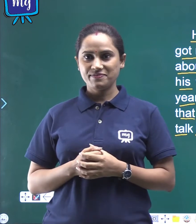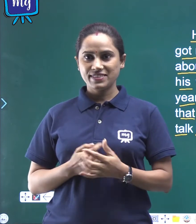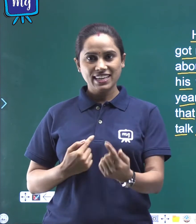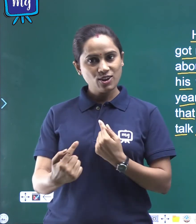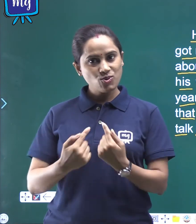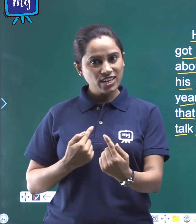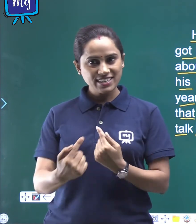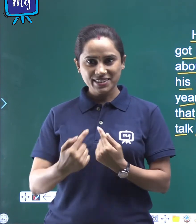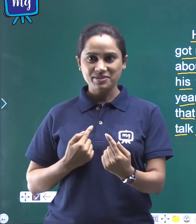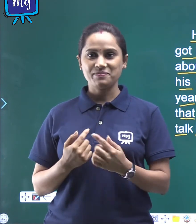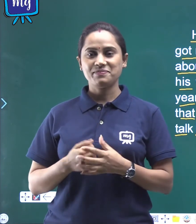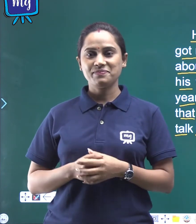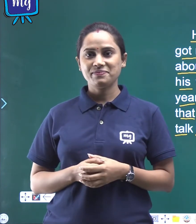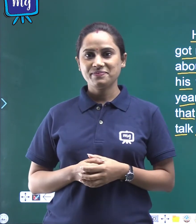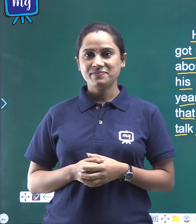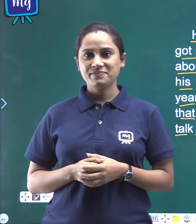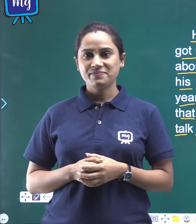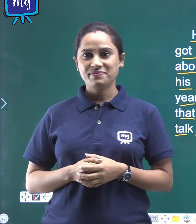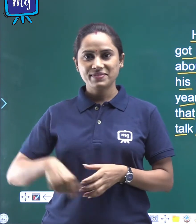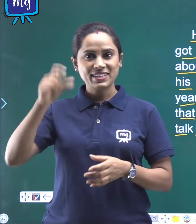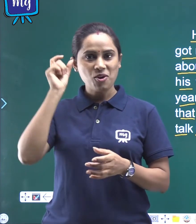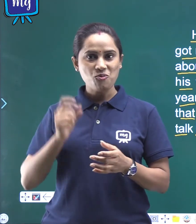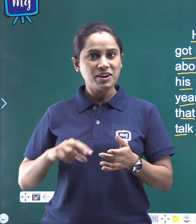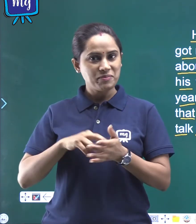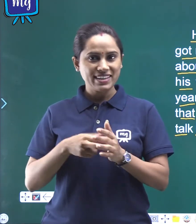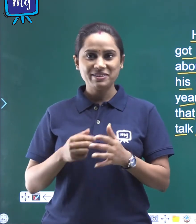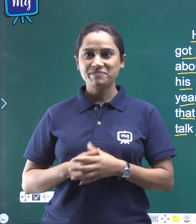to each other. Word meaning: